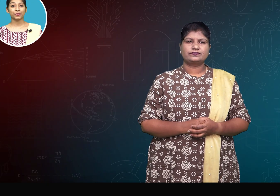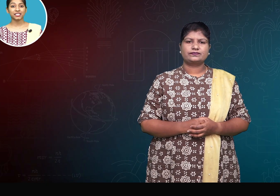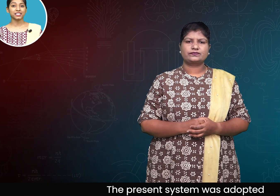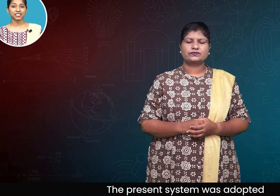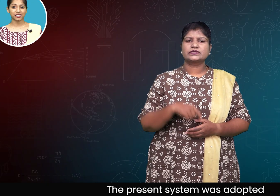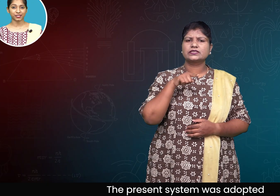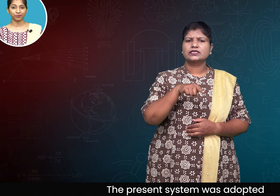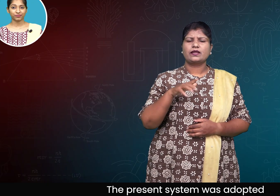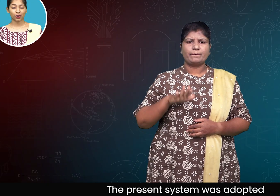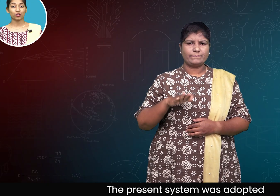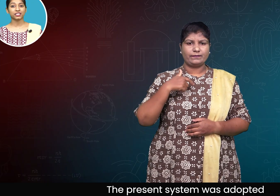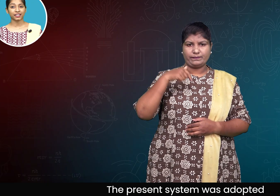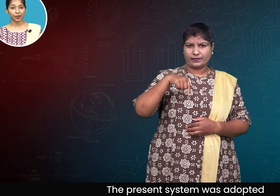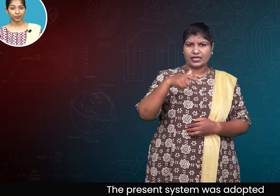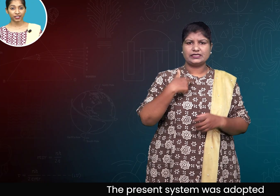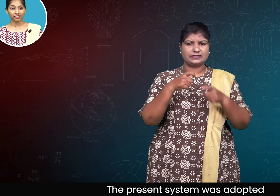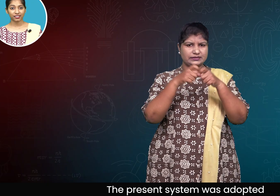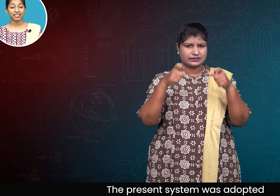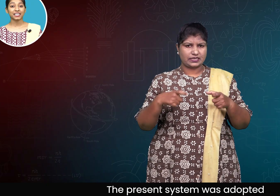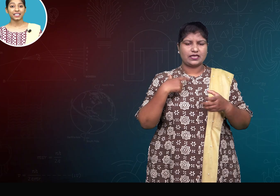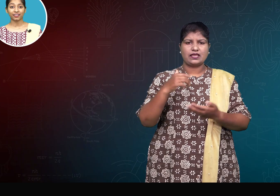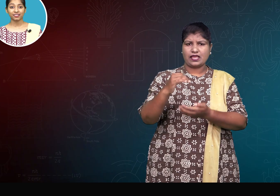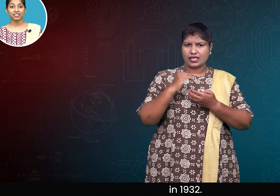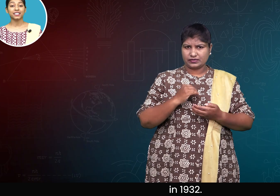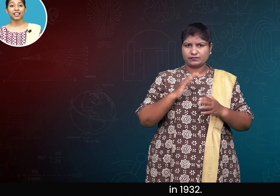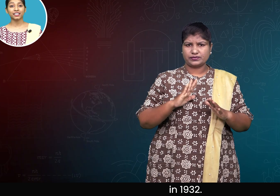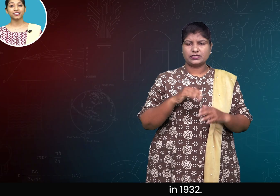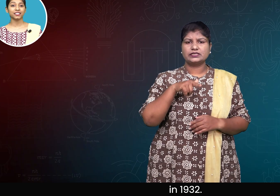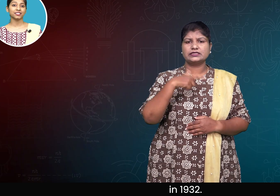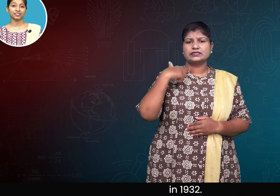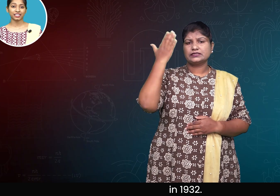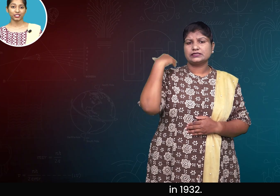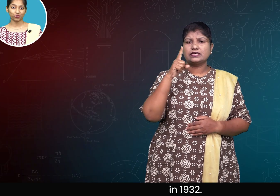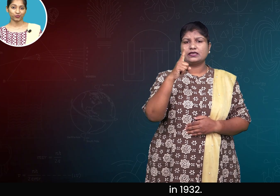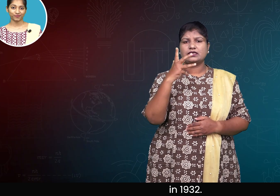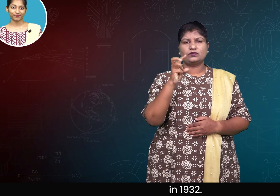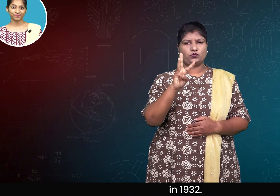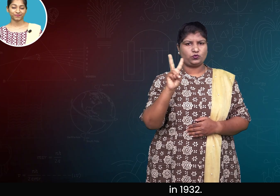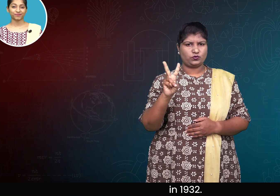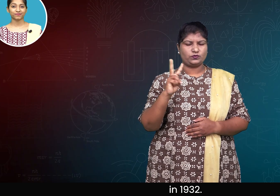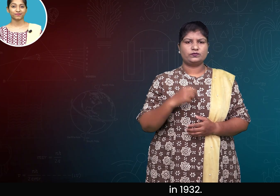The present system was adapted in 1932.